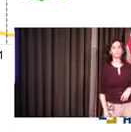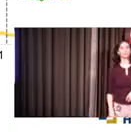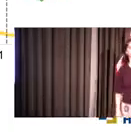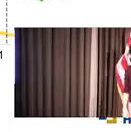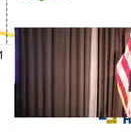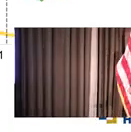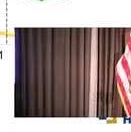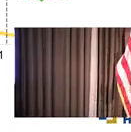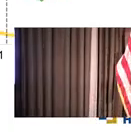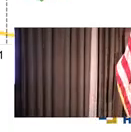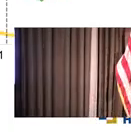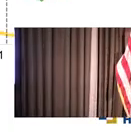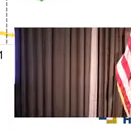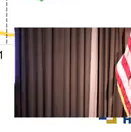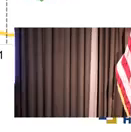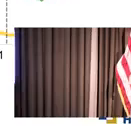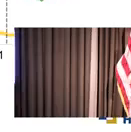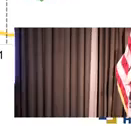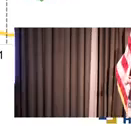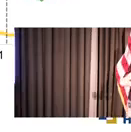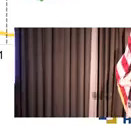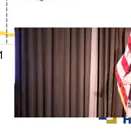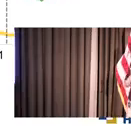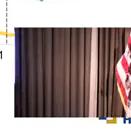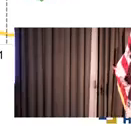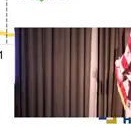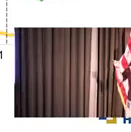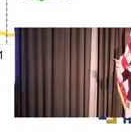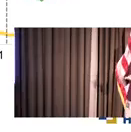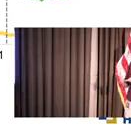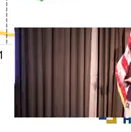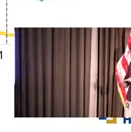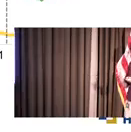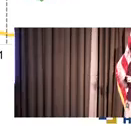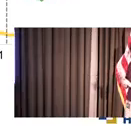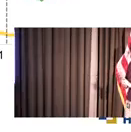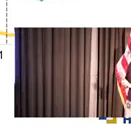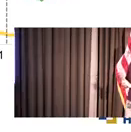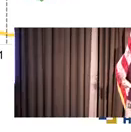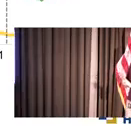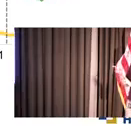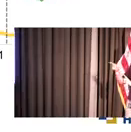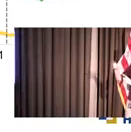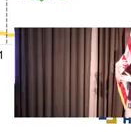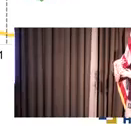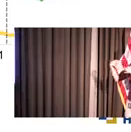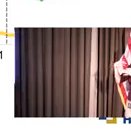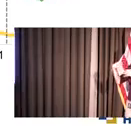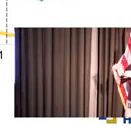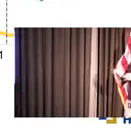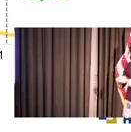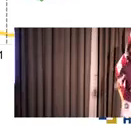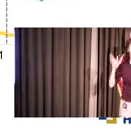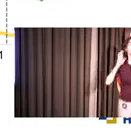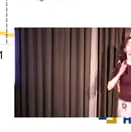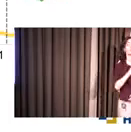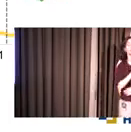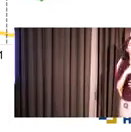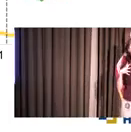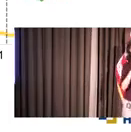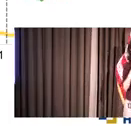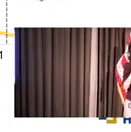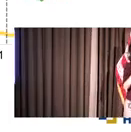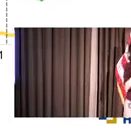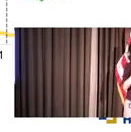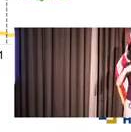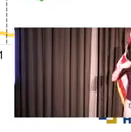of conversation. The first is we had a football team, a high school football team, who actually, they were doing everything right